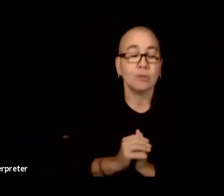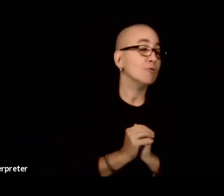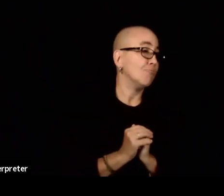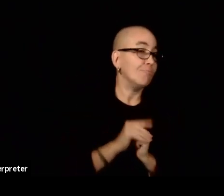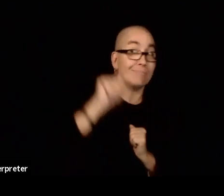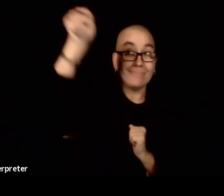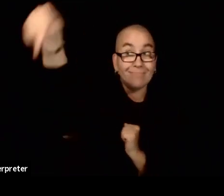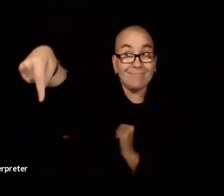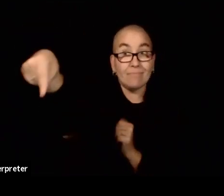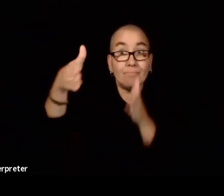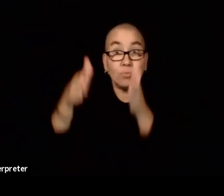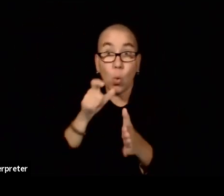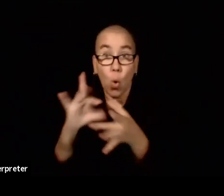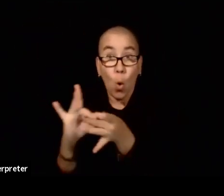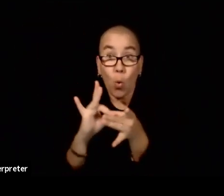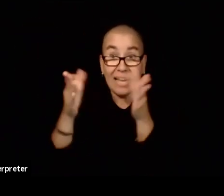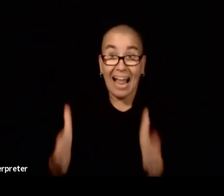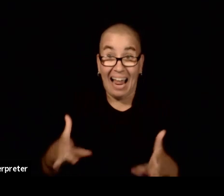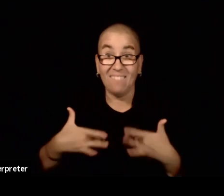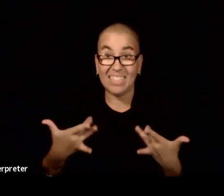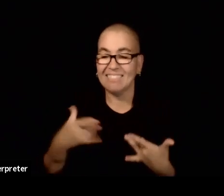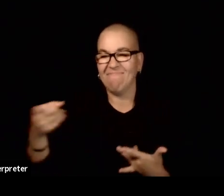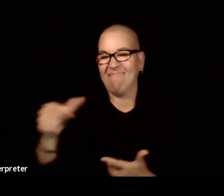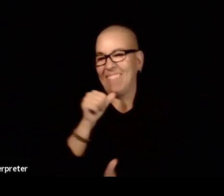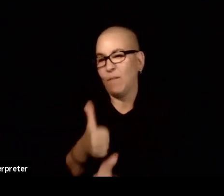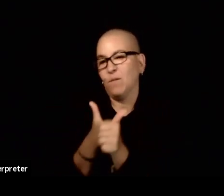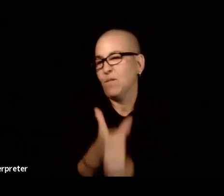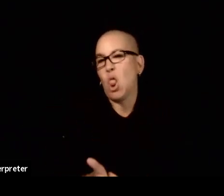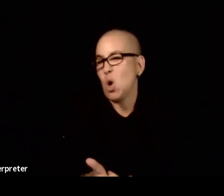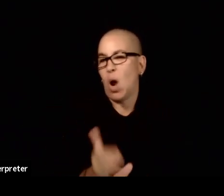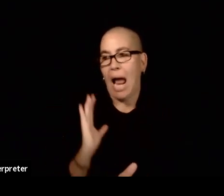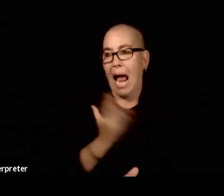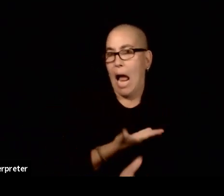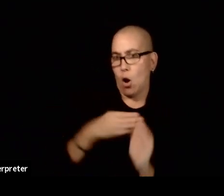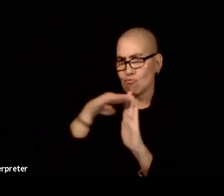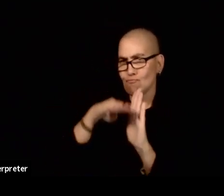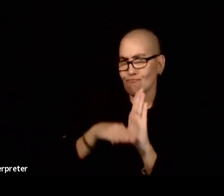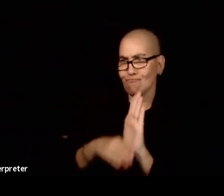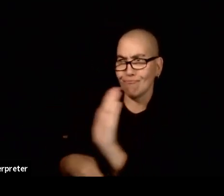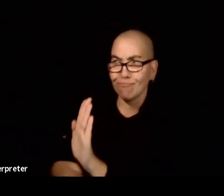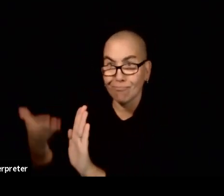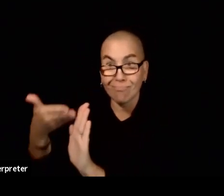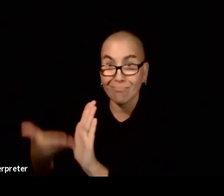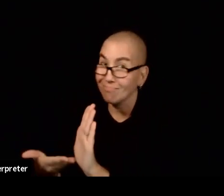conversations or guidance with how large gatherings should be held.